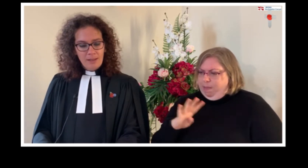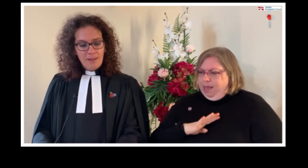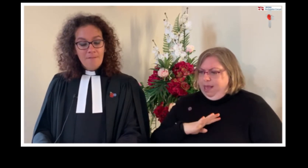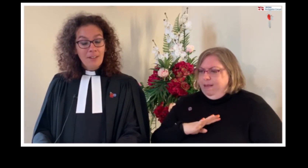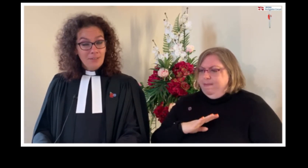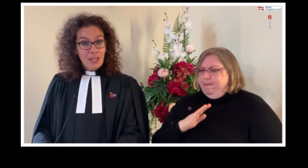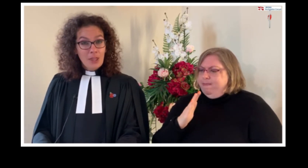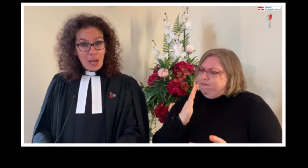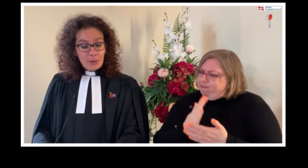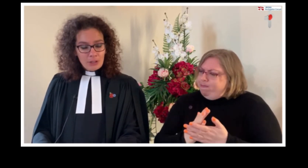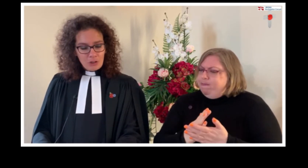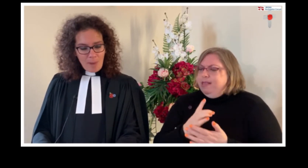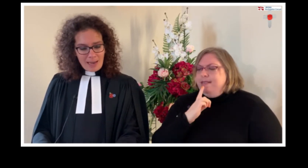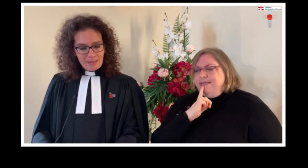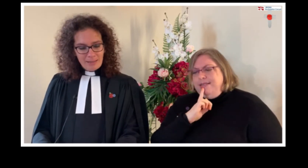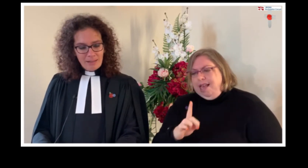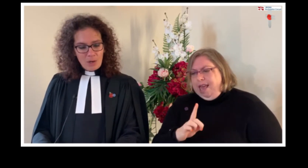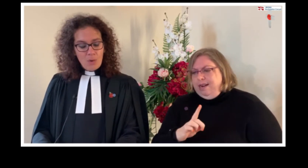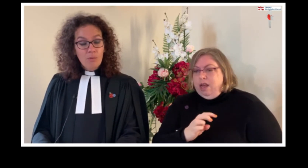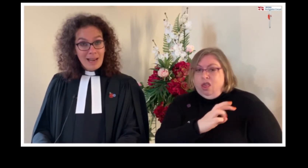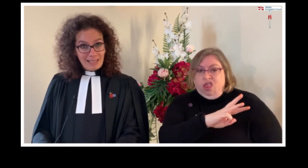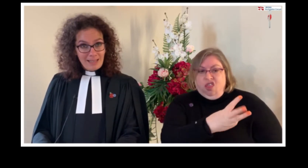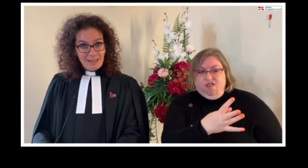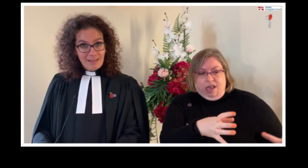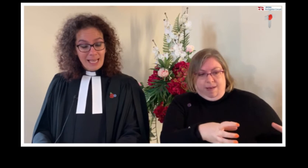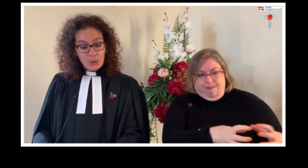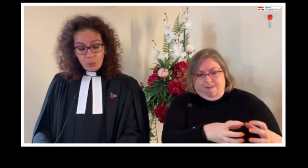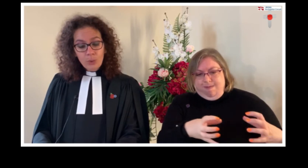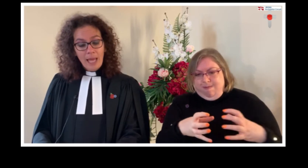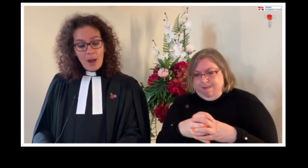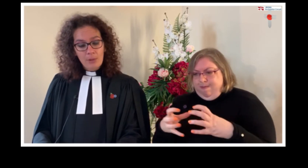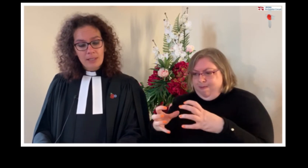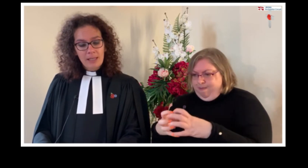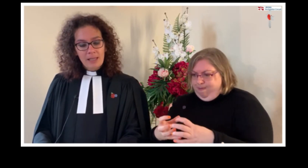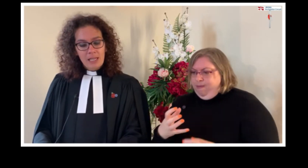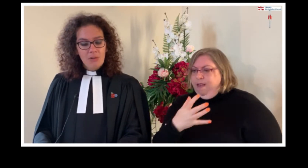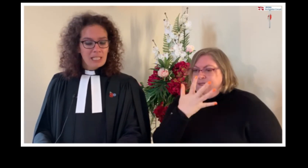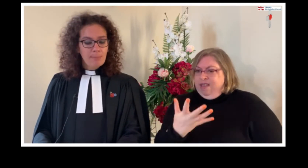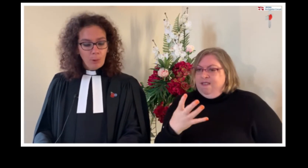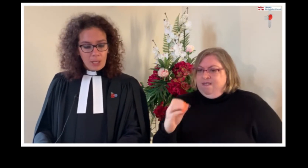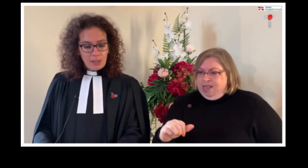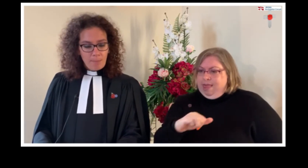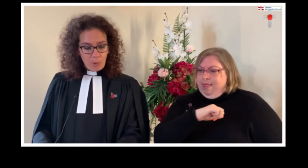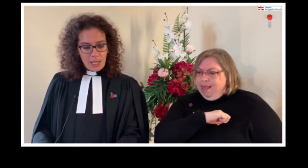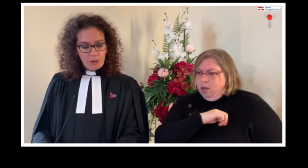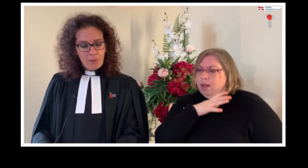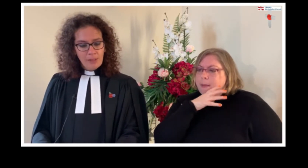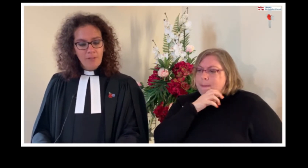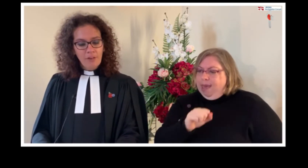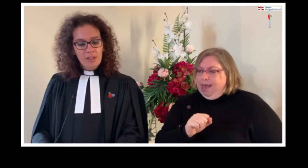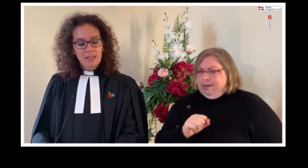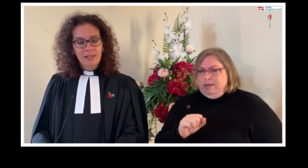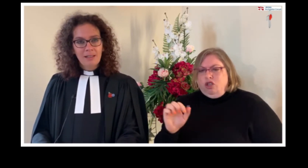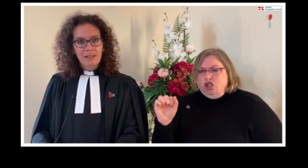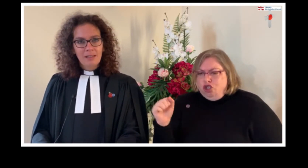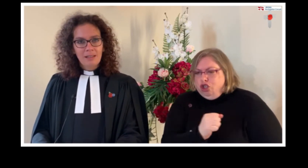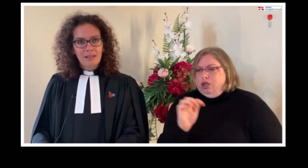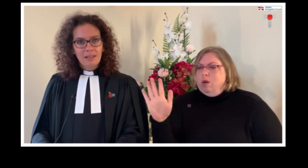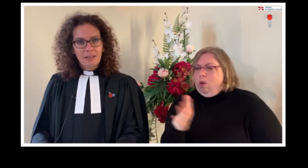troops, 50,000 men, ready at all hours to exploit the breakthrough at the